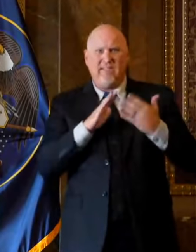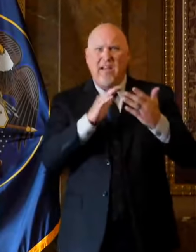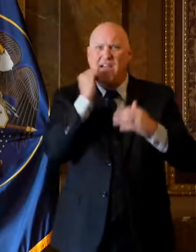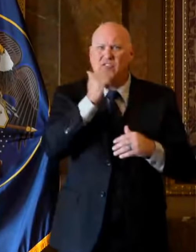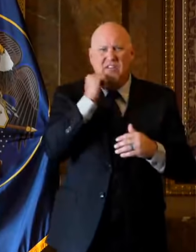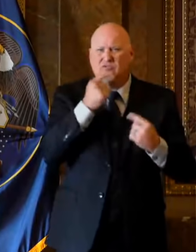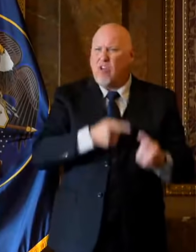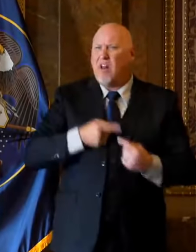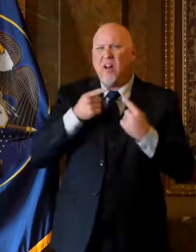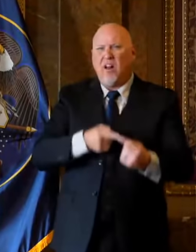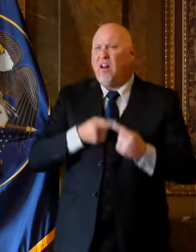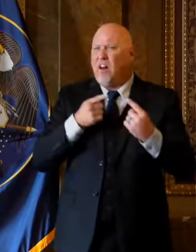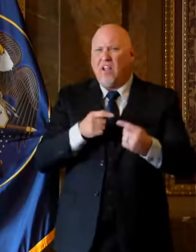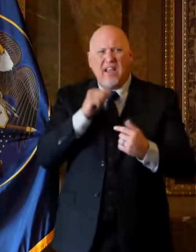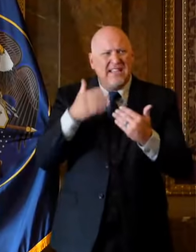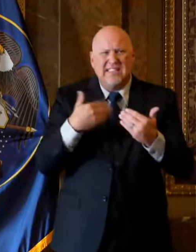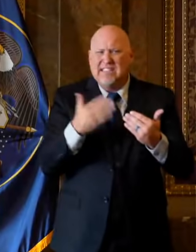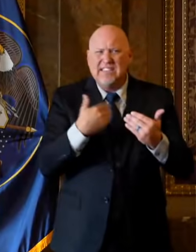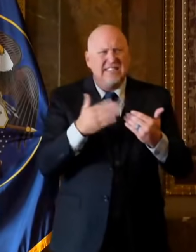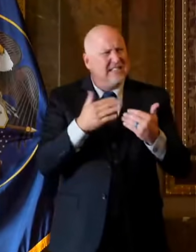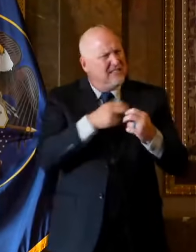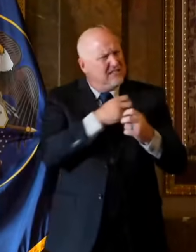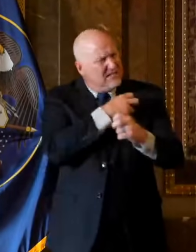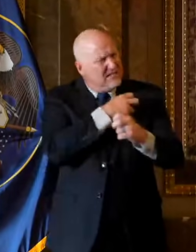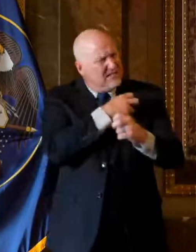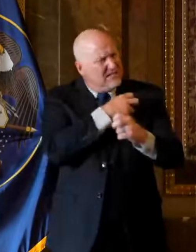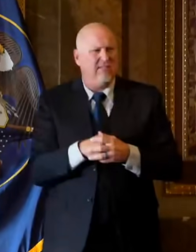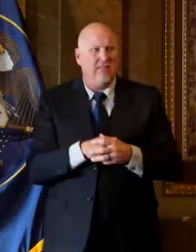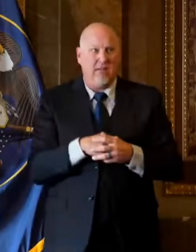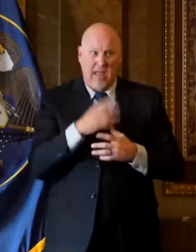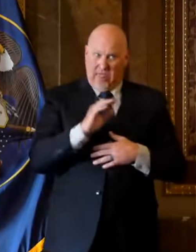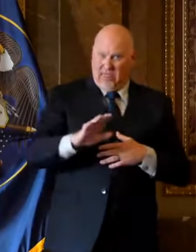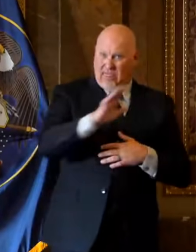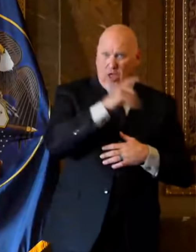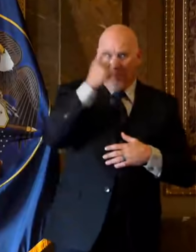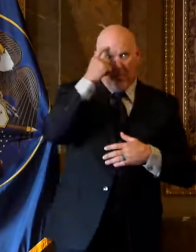for patients and for caregivers, is beyond belief.